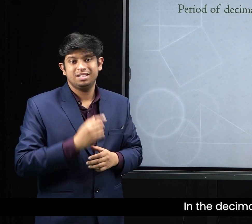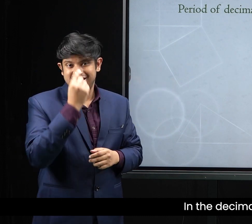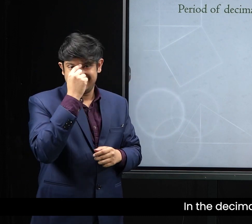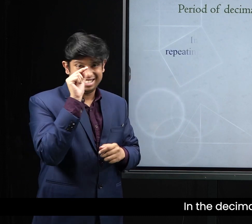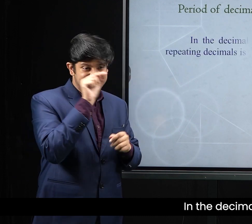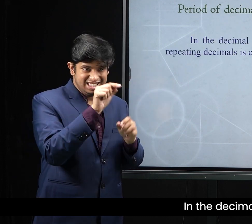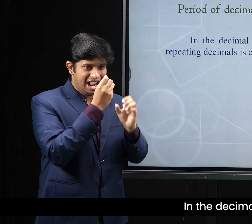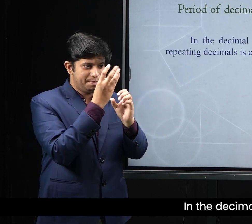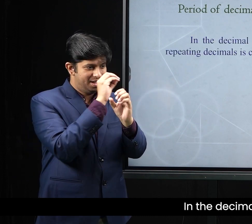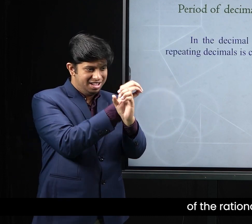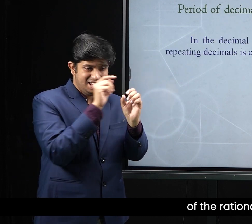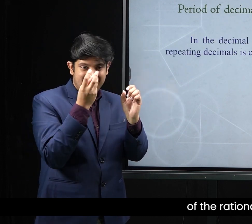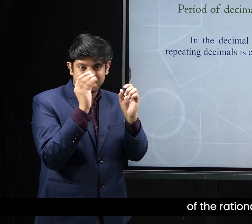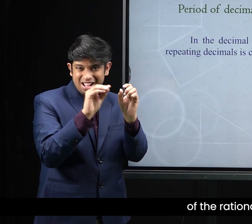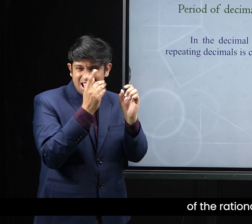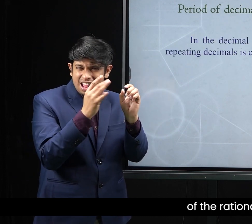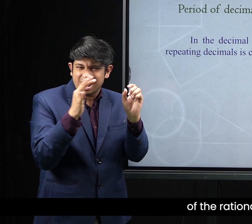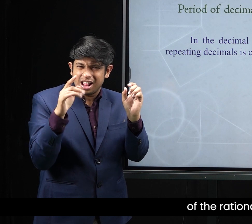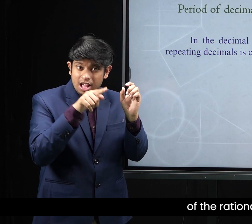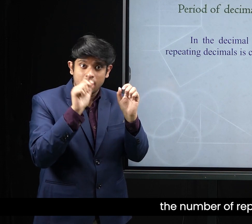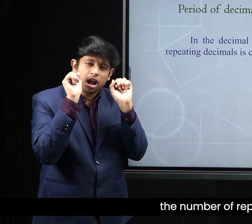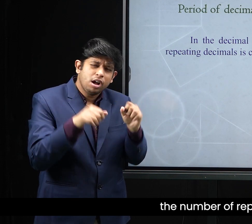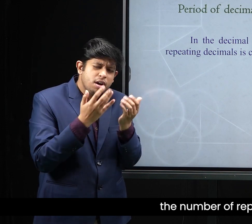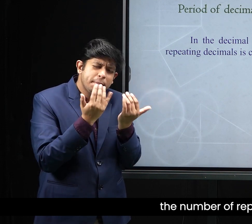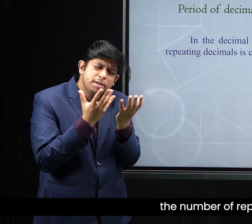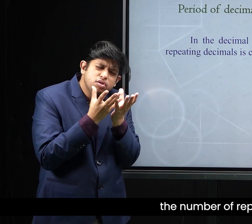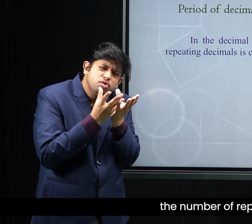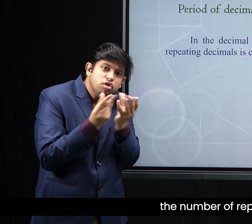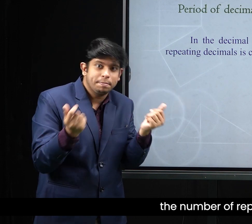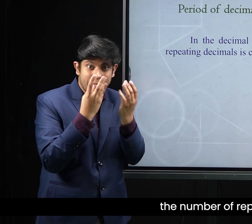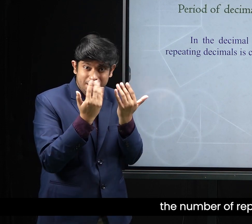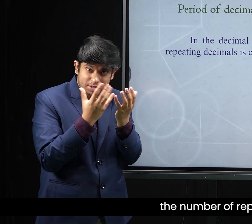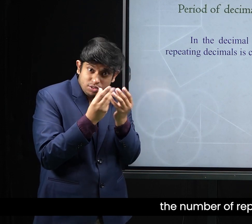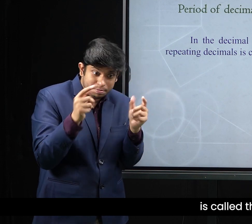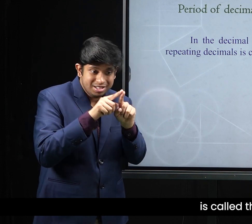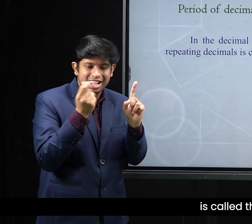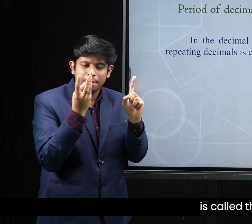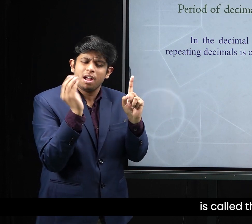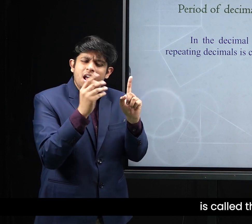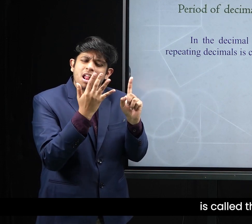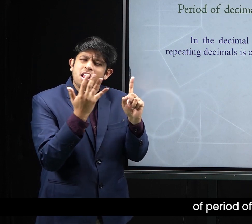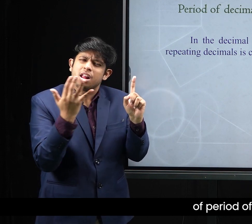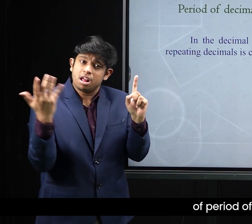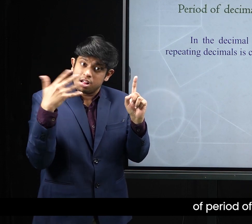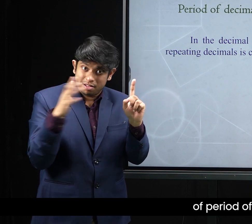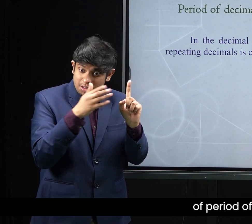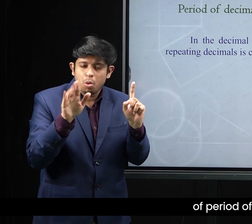In the decimal expansion of the rational numbers, the number of repeating decimals is called the length of period of